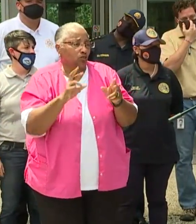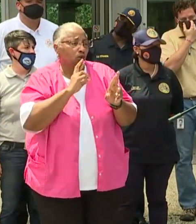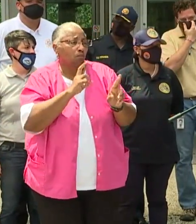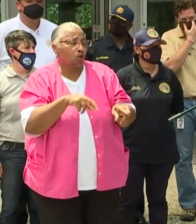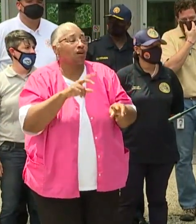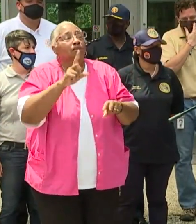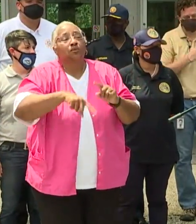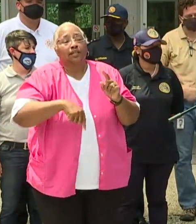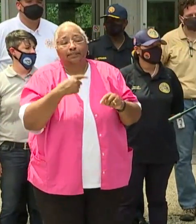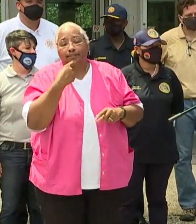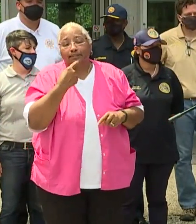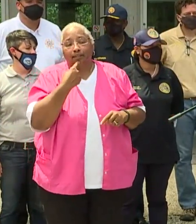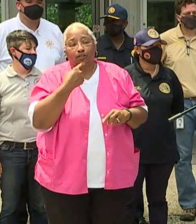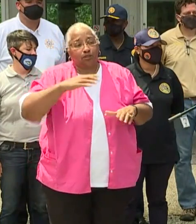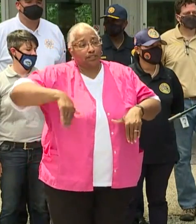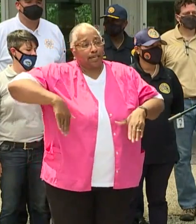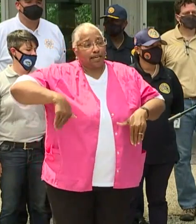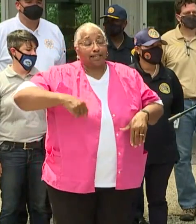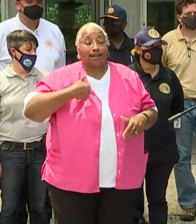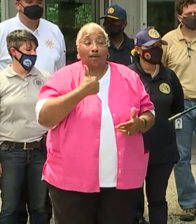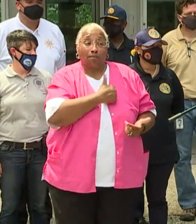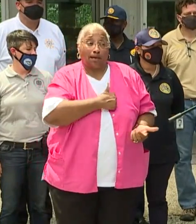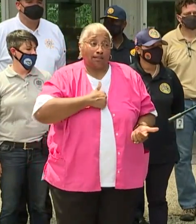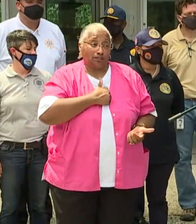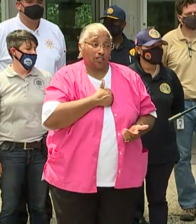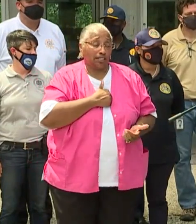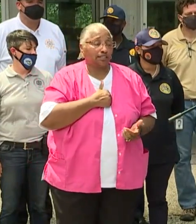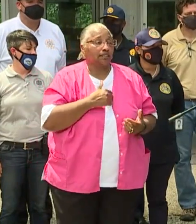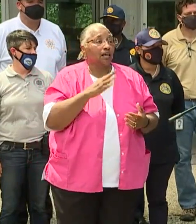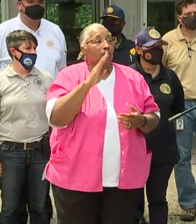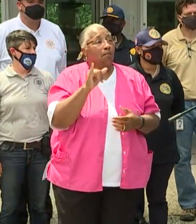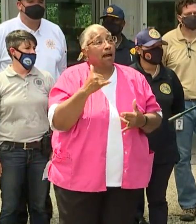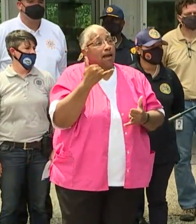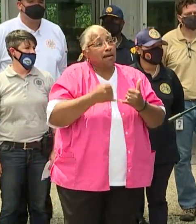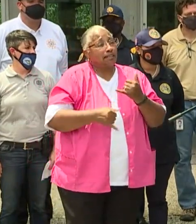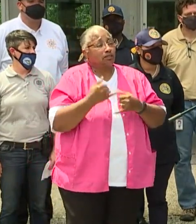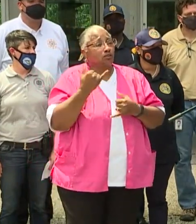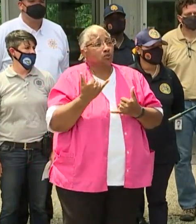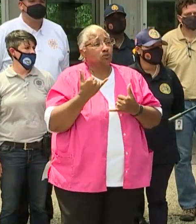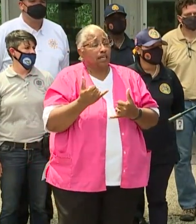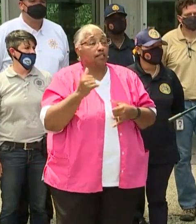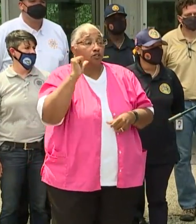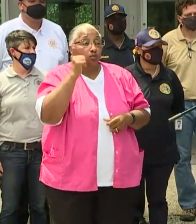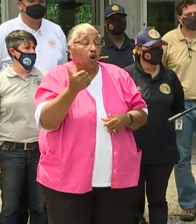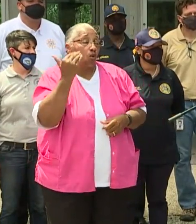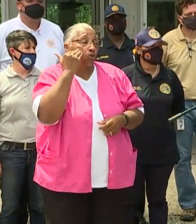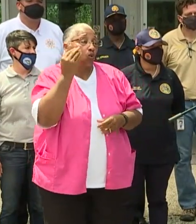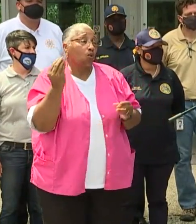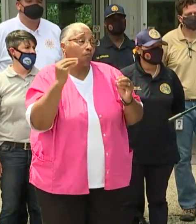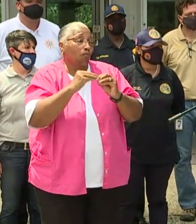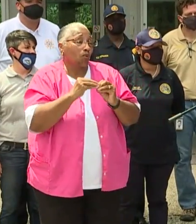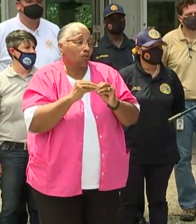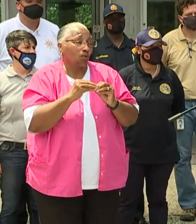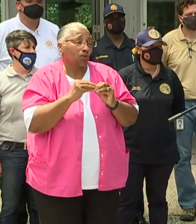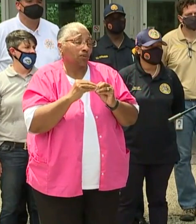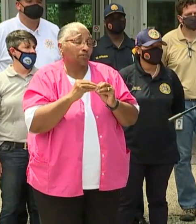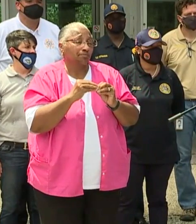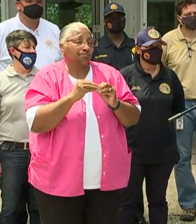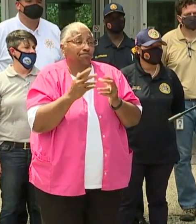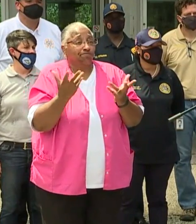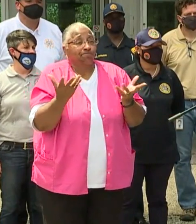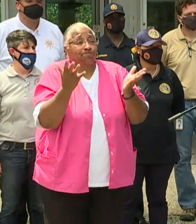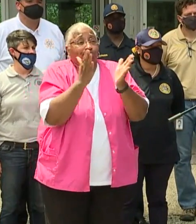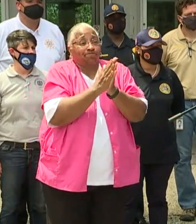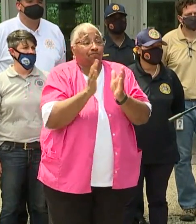that answer just yet. So I apologize. By end of day, we'll know more. By tomorrow, we'll know more. So we're asking